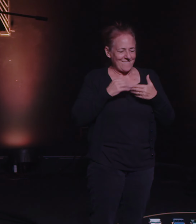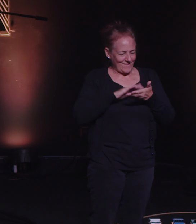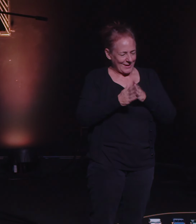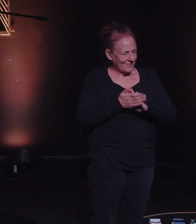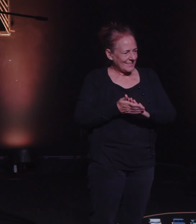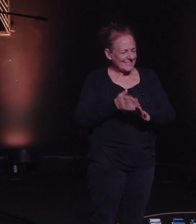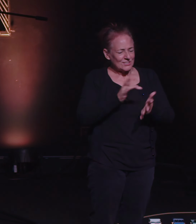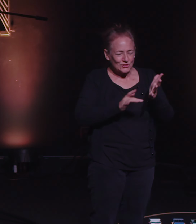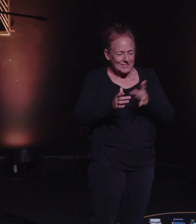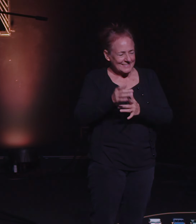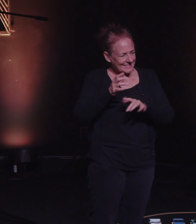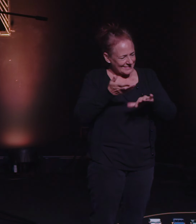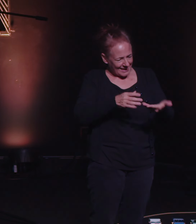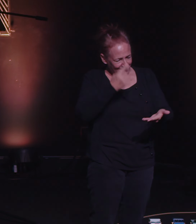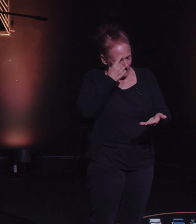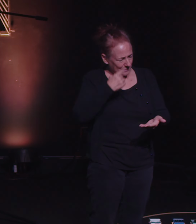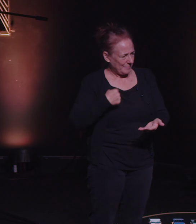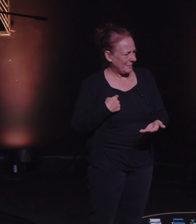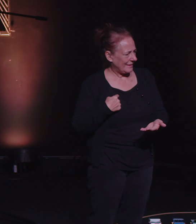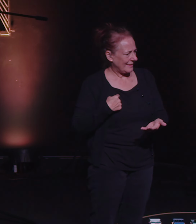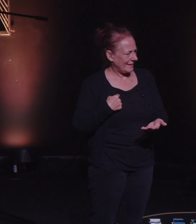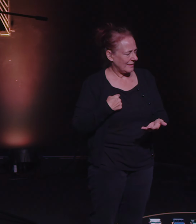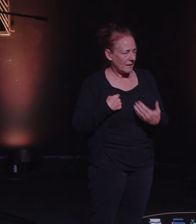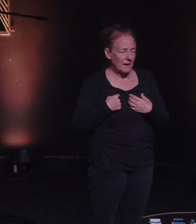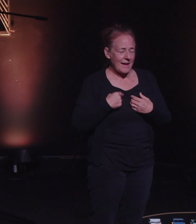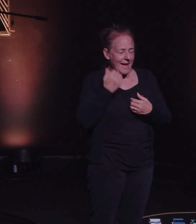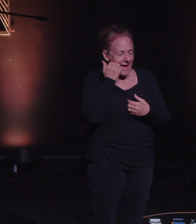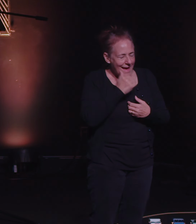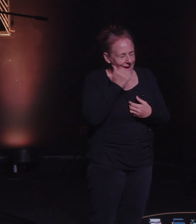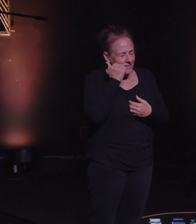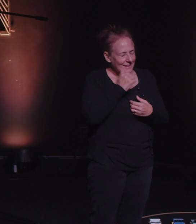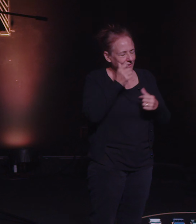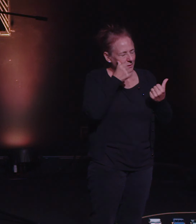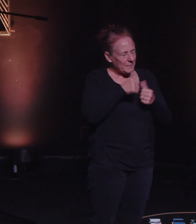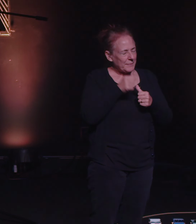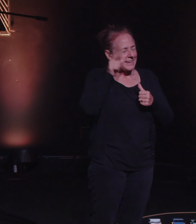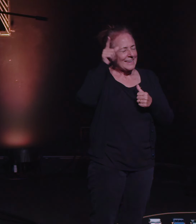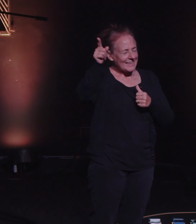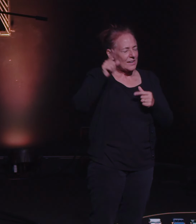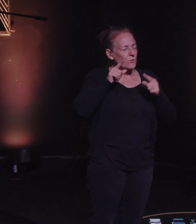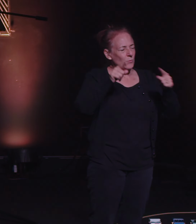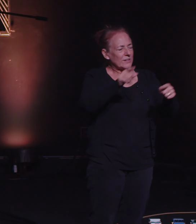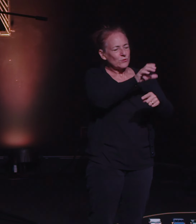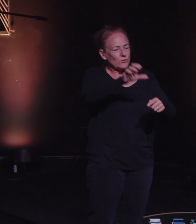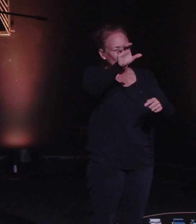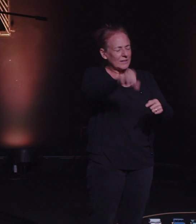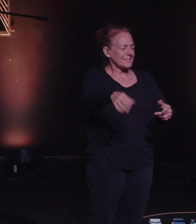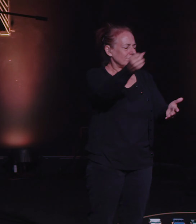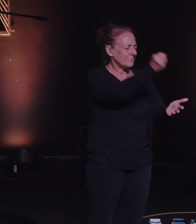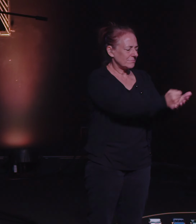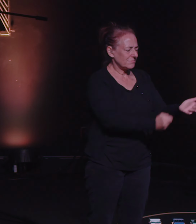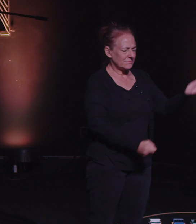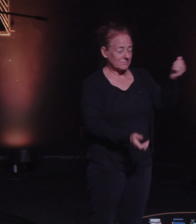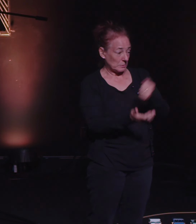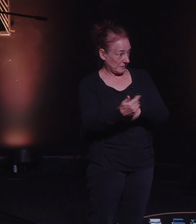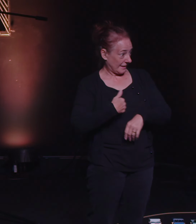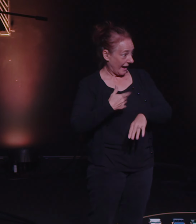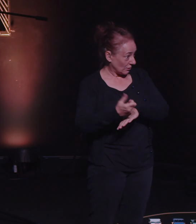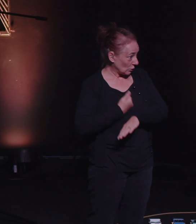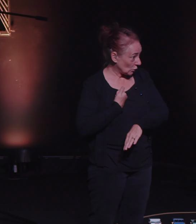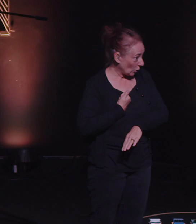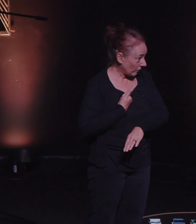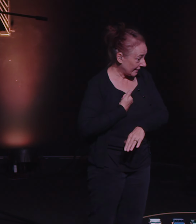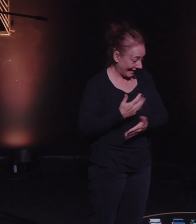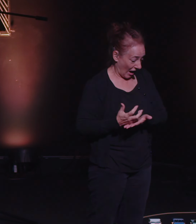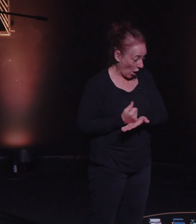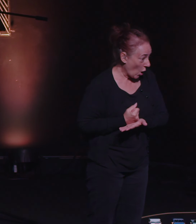what Jesus did for me. It's waking up every day and remembering that he went to the cross for me. I didn't deserve it. I didn't